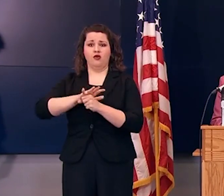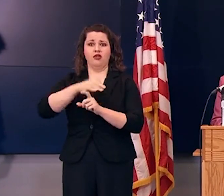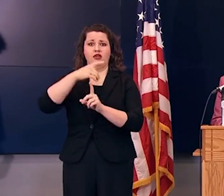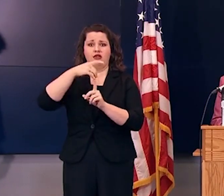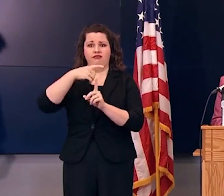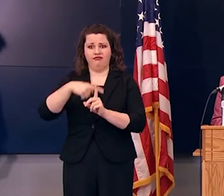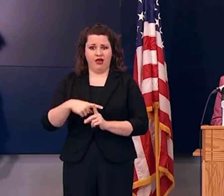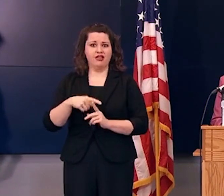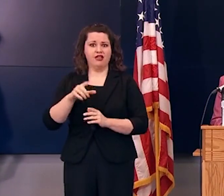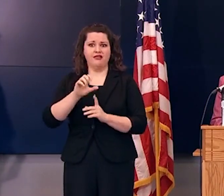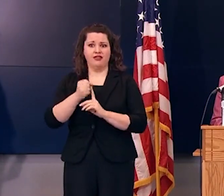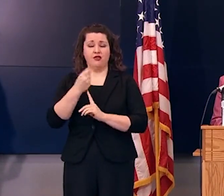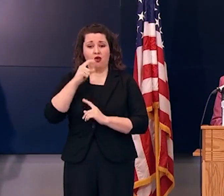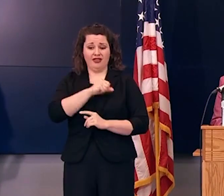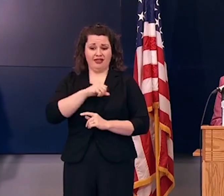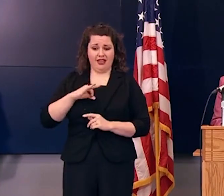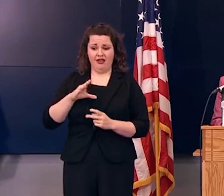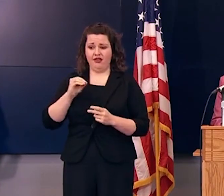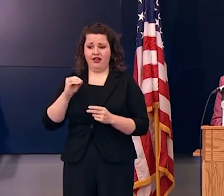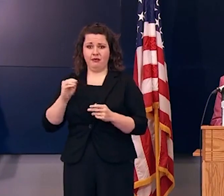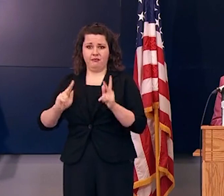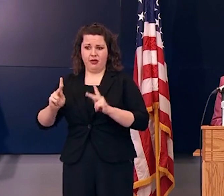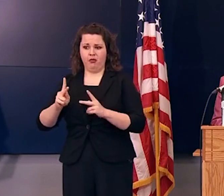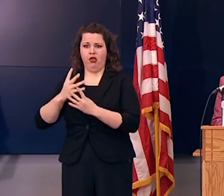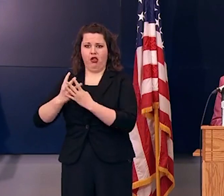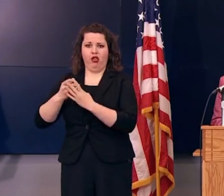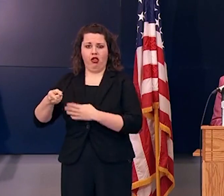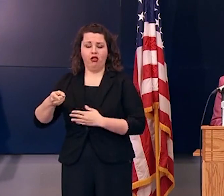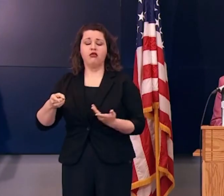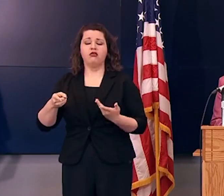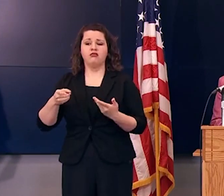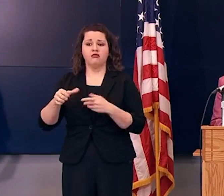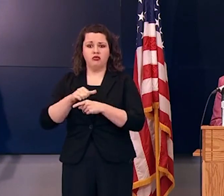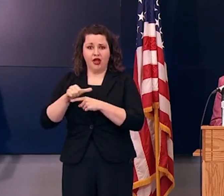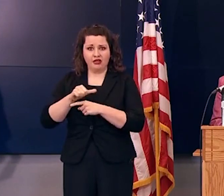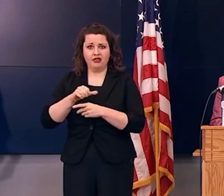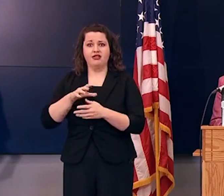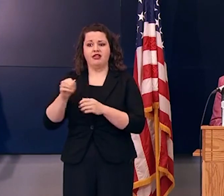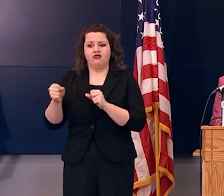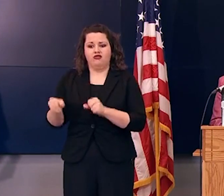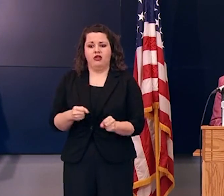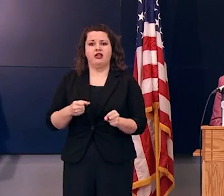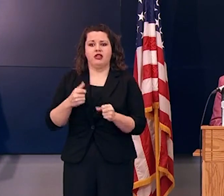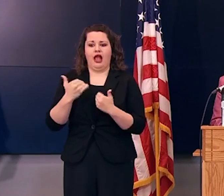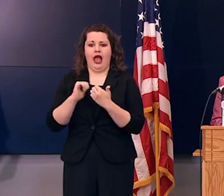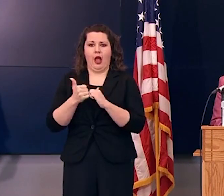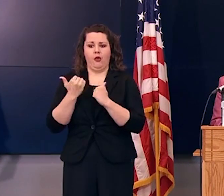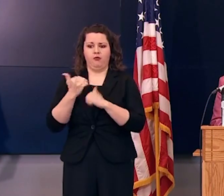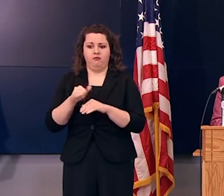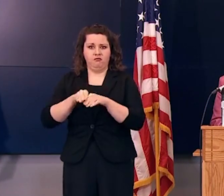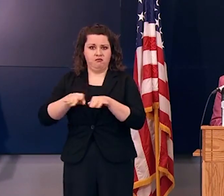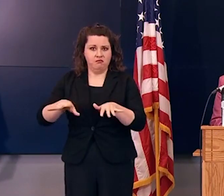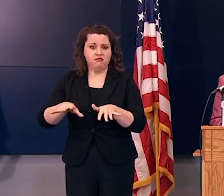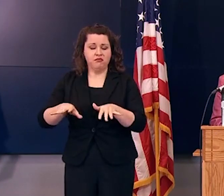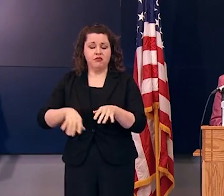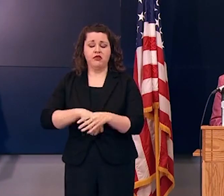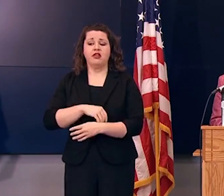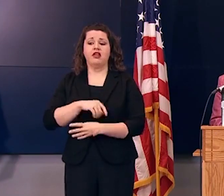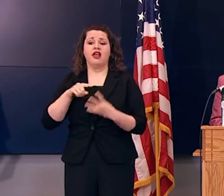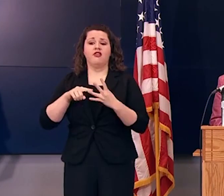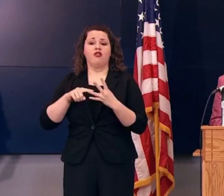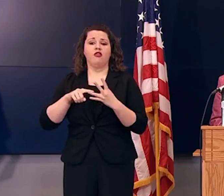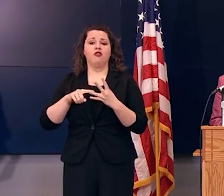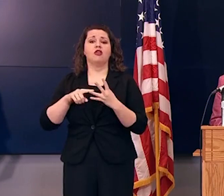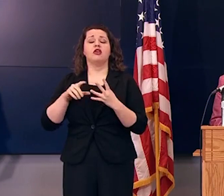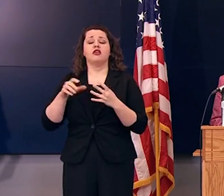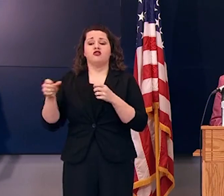both staff and individuals under our supervision, practices and strategies to mitigate the impact spread of the virus, and